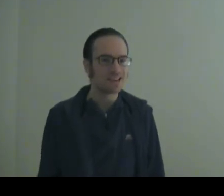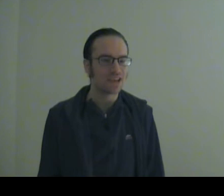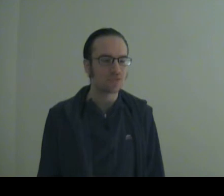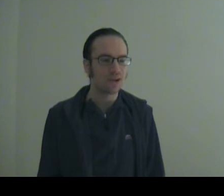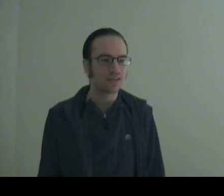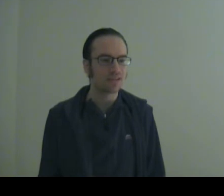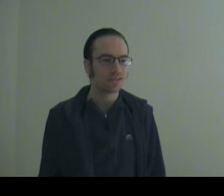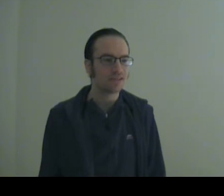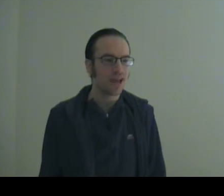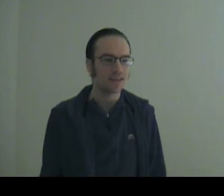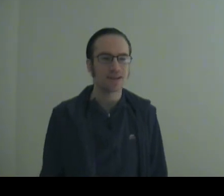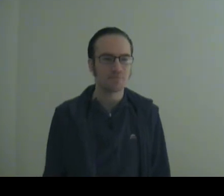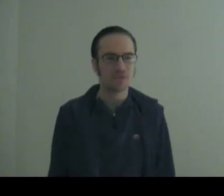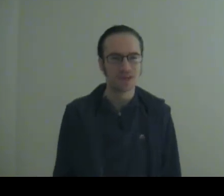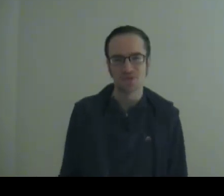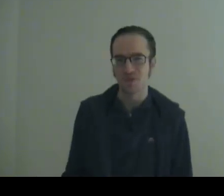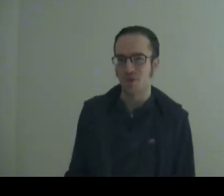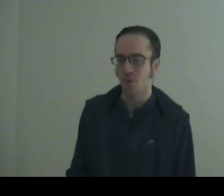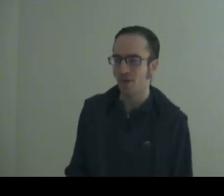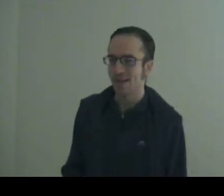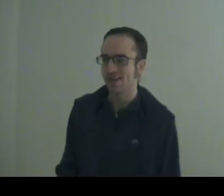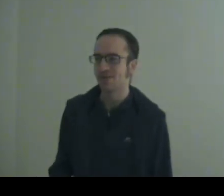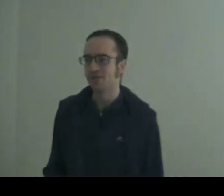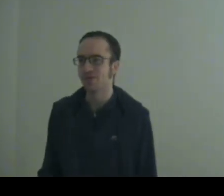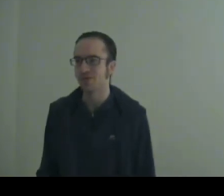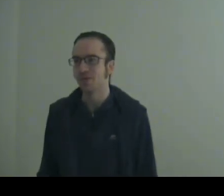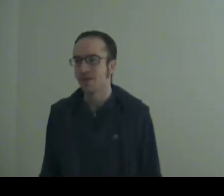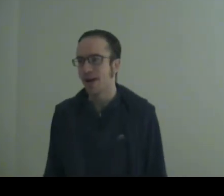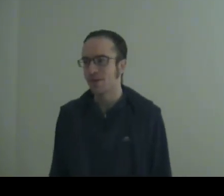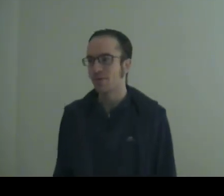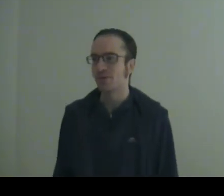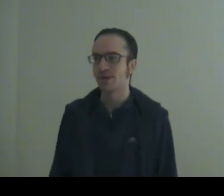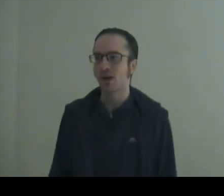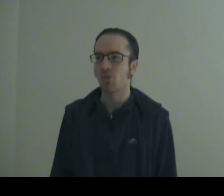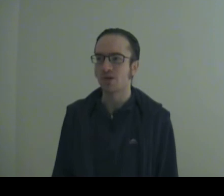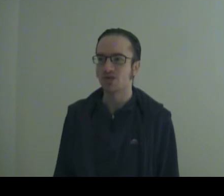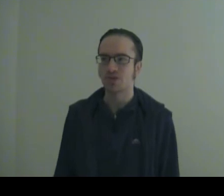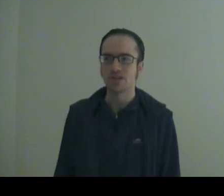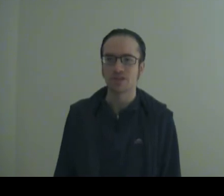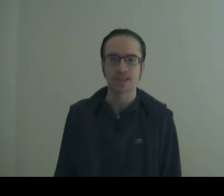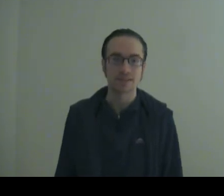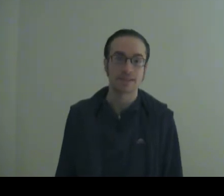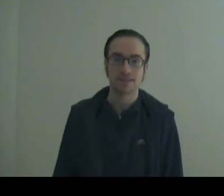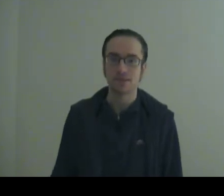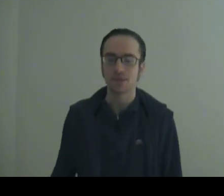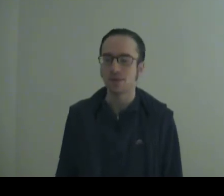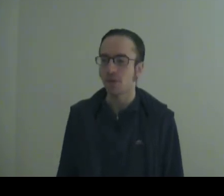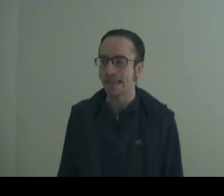as well? Actually, I'm pretty sure there were, in addition to... I think there was only like one street judge. I guess that's the only one